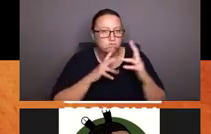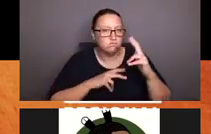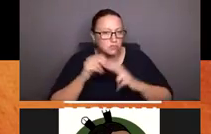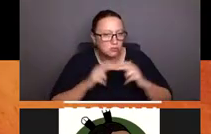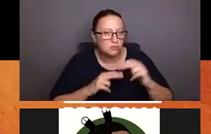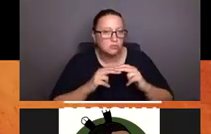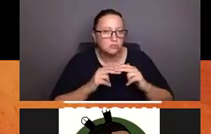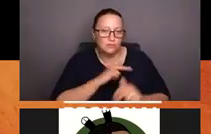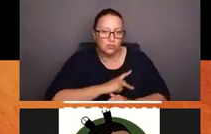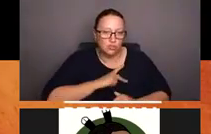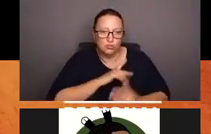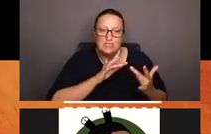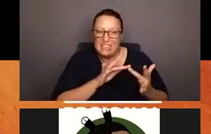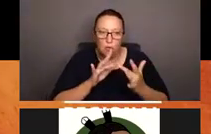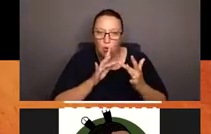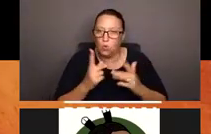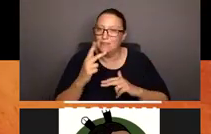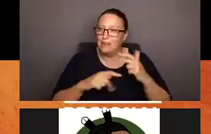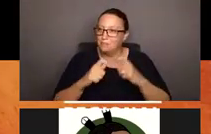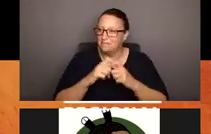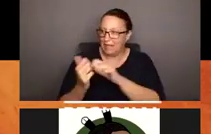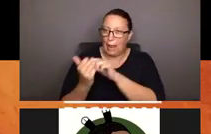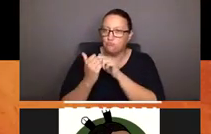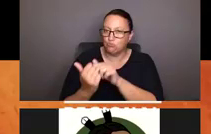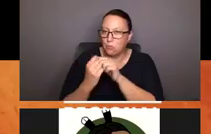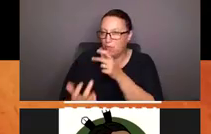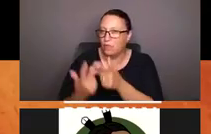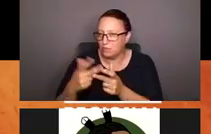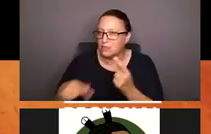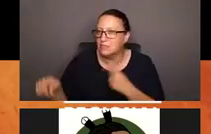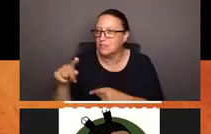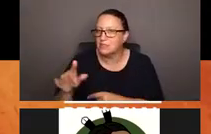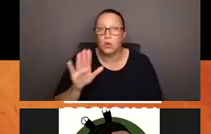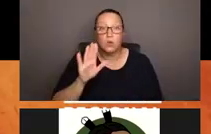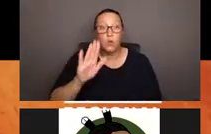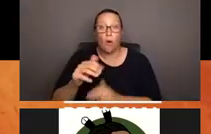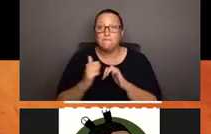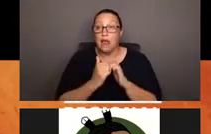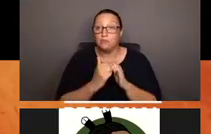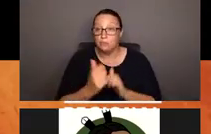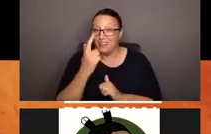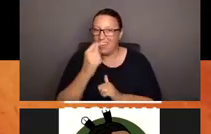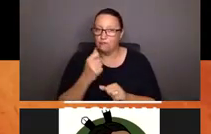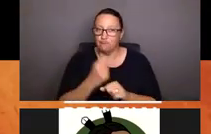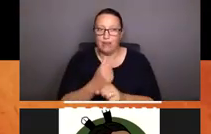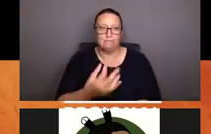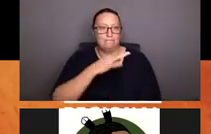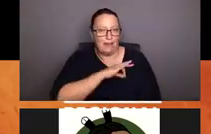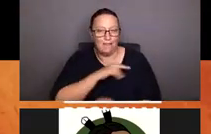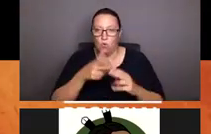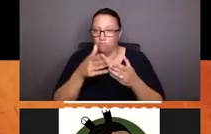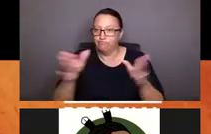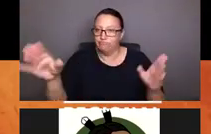develop collaborations. You may also think about any benefits that your fellowship might generate for the regional arts sector more